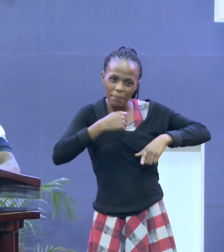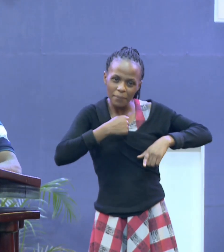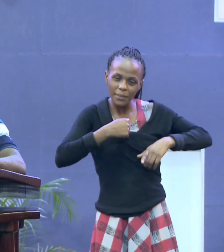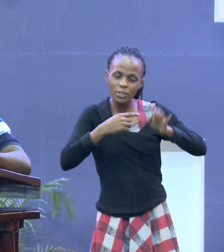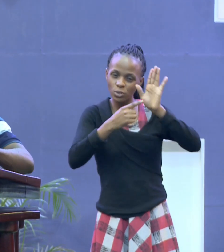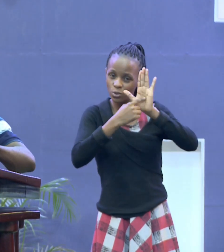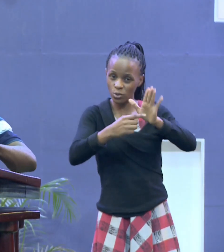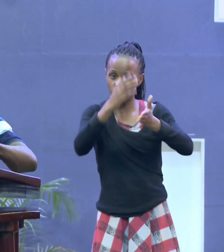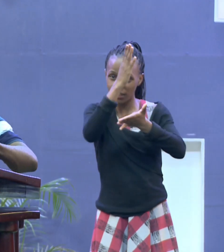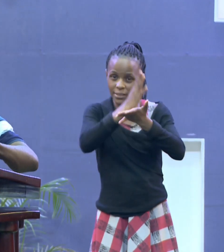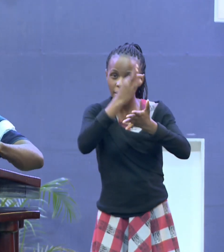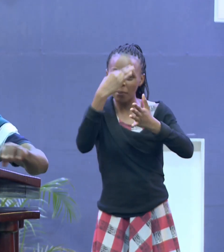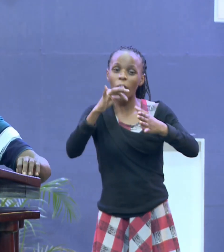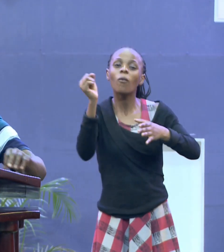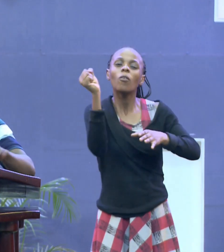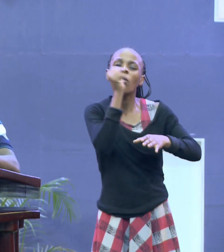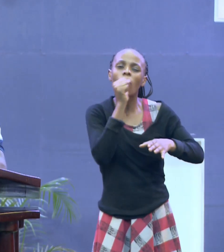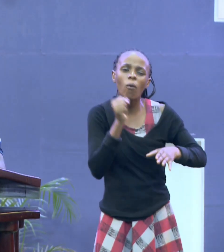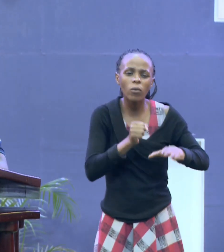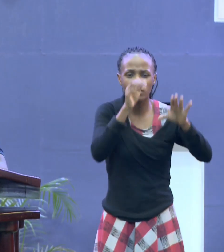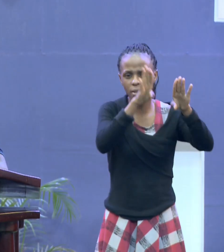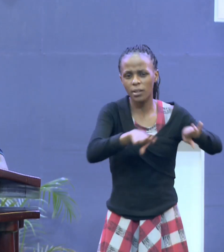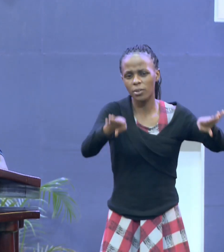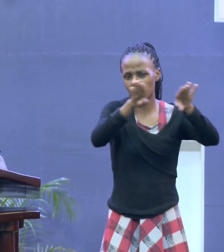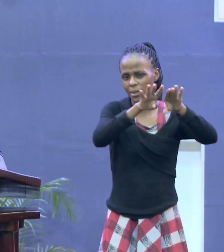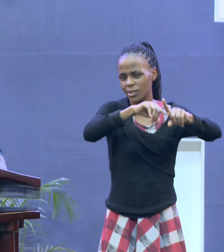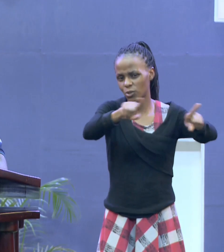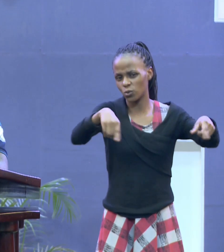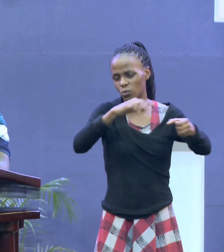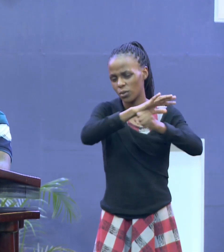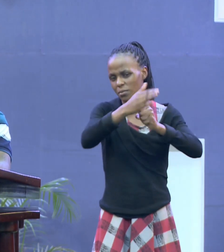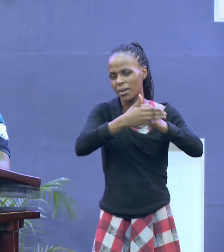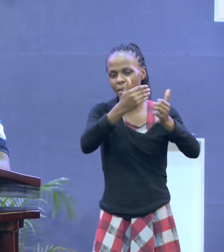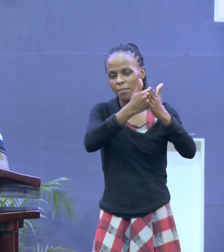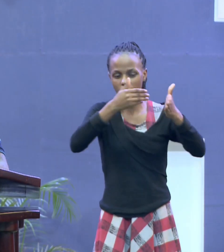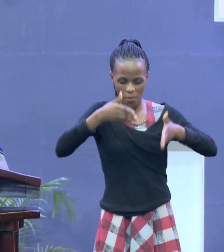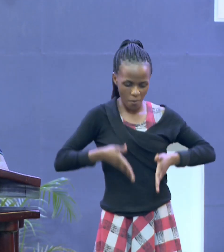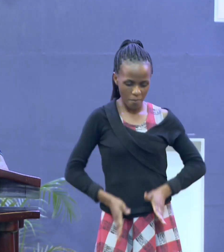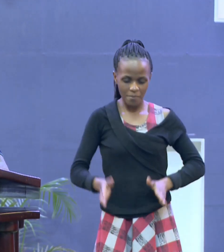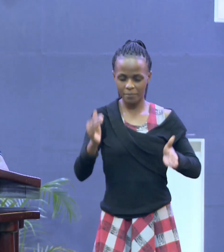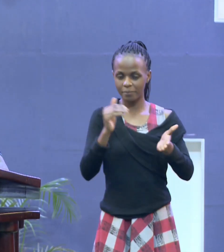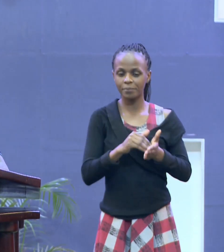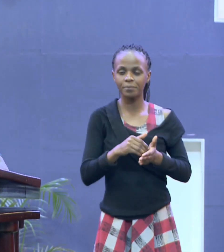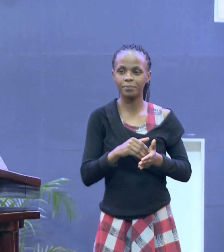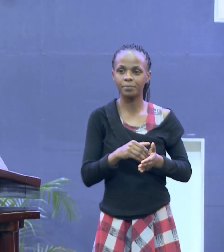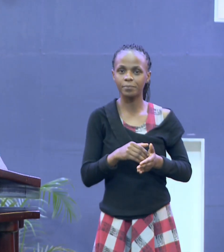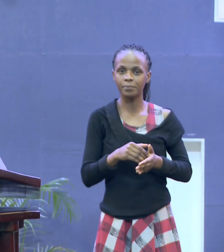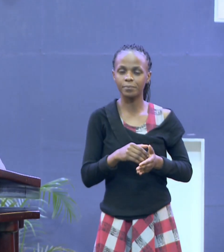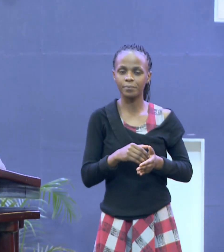conformities of the old life. Kambalage ko kubintu ebimu byetwali mweri mbulamu obukadde.